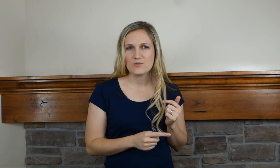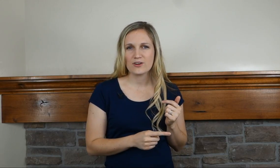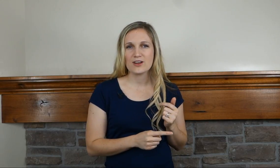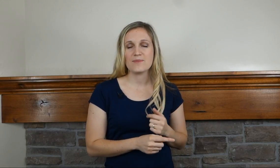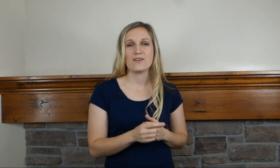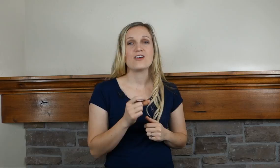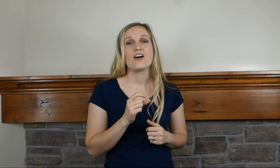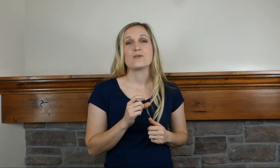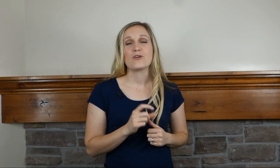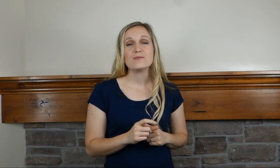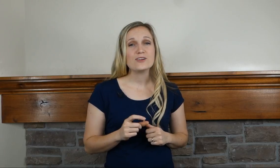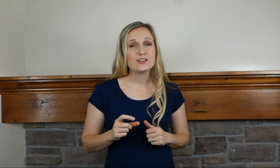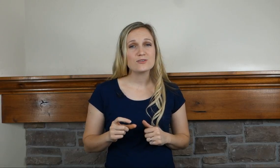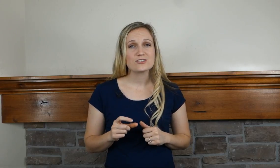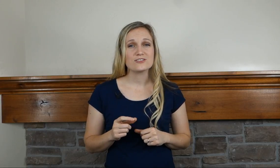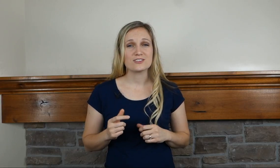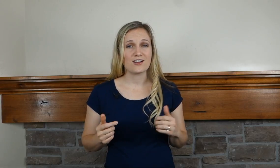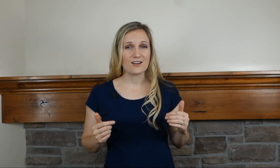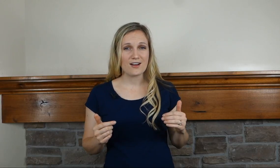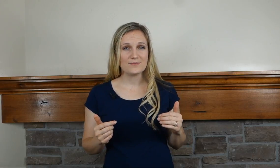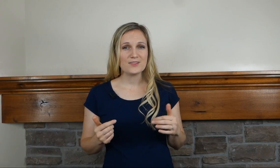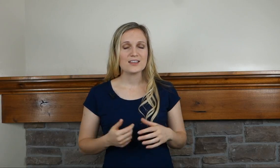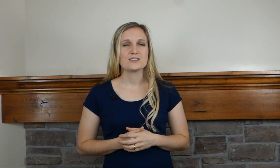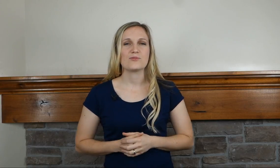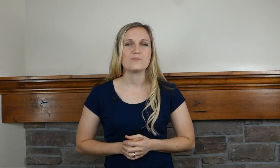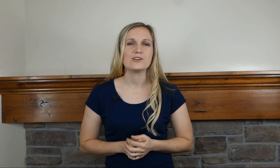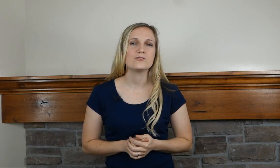more about primarychoristers.com. It's a Primary